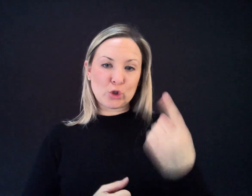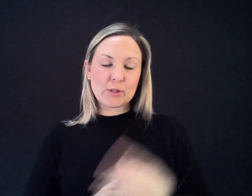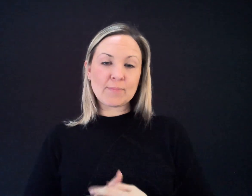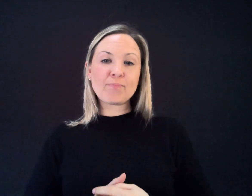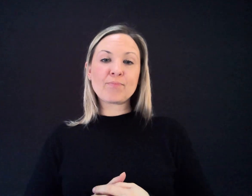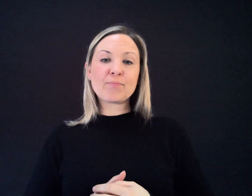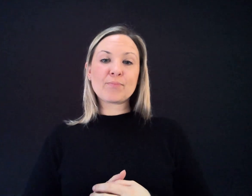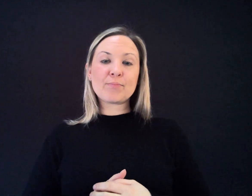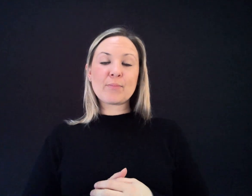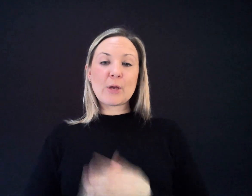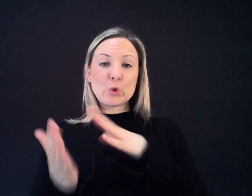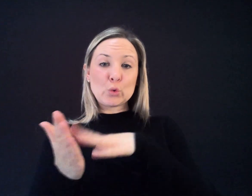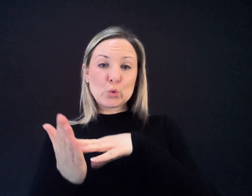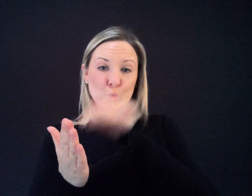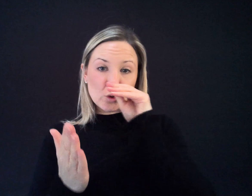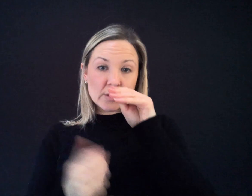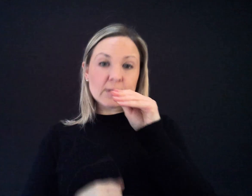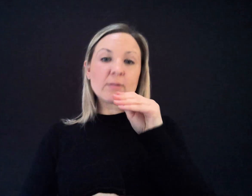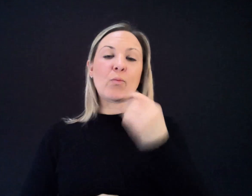Students is $100.